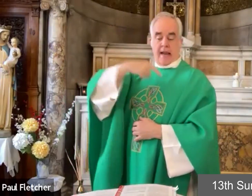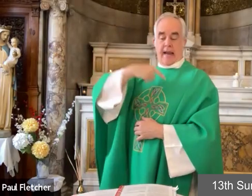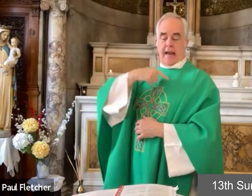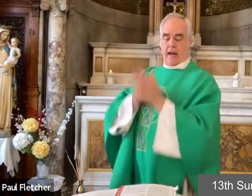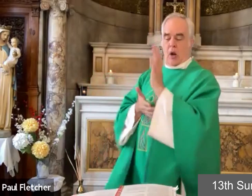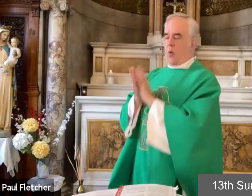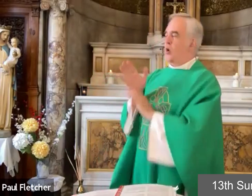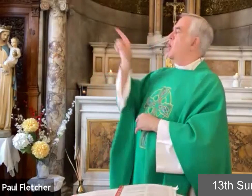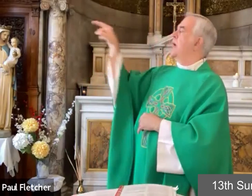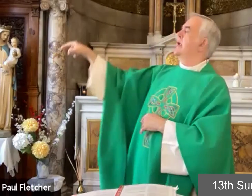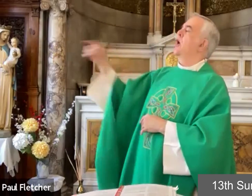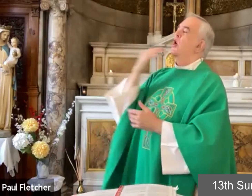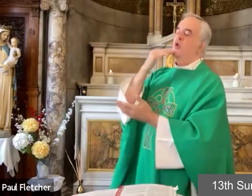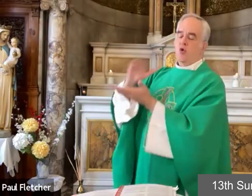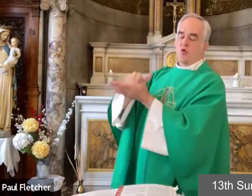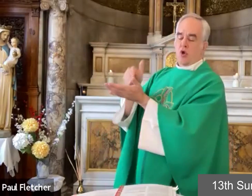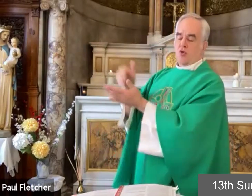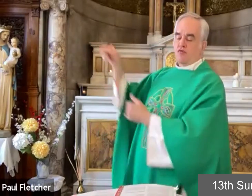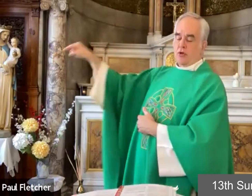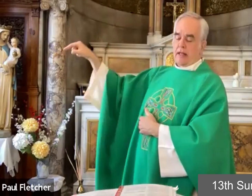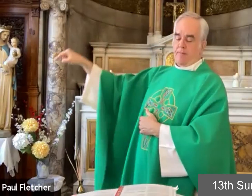he was going to Jerusalem.